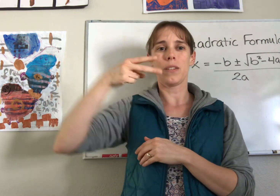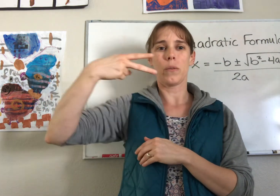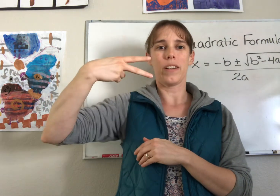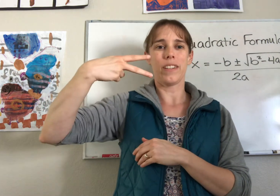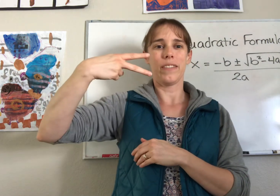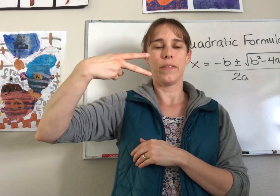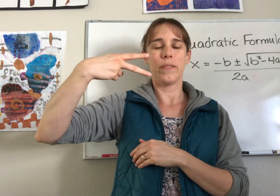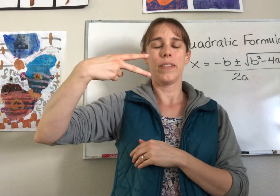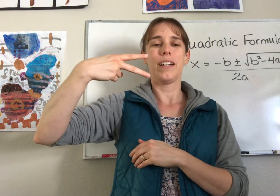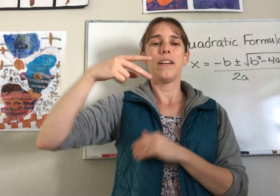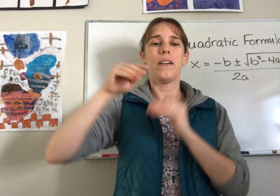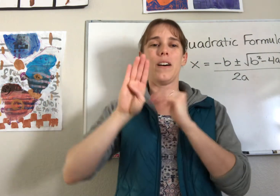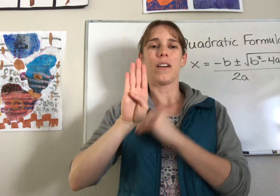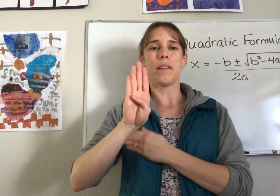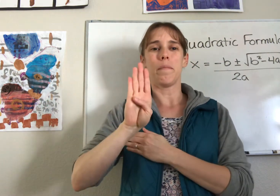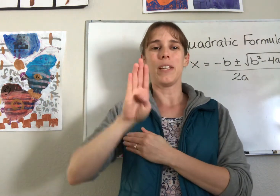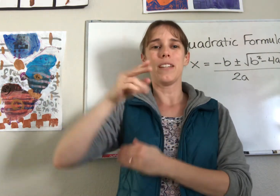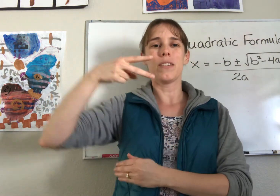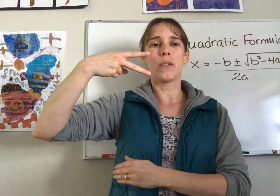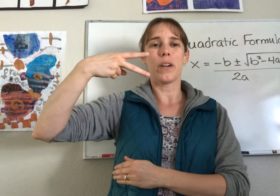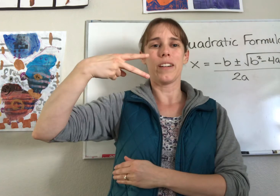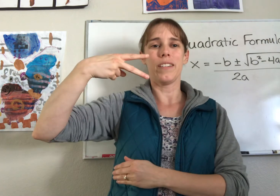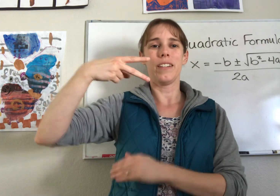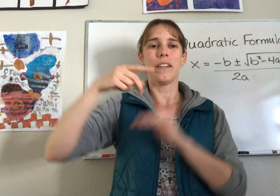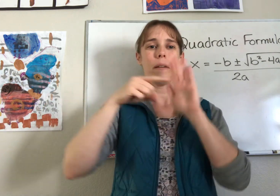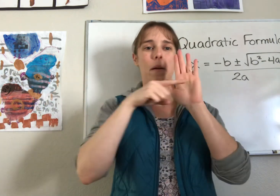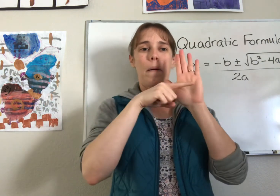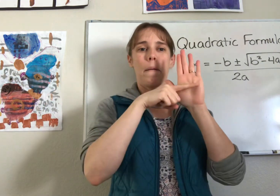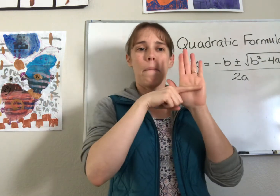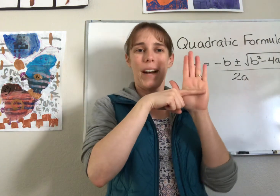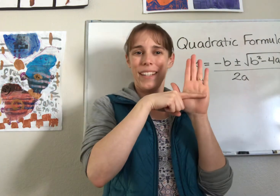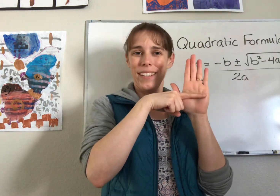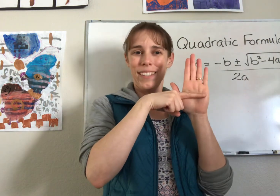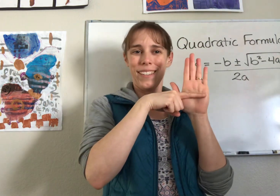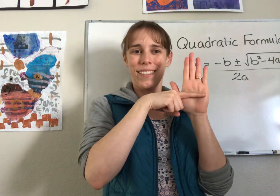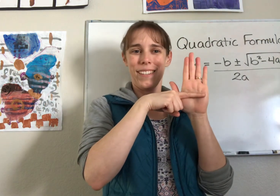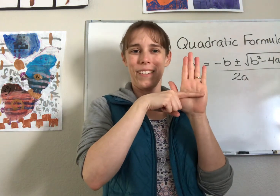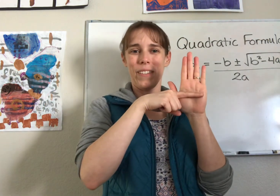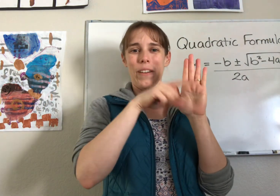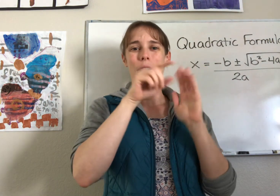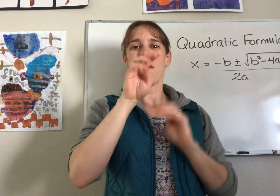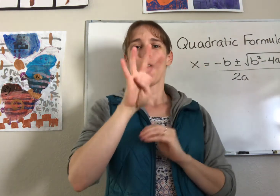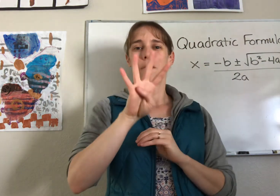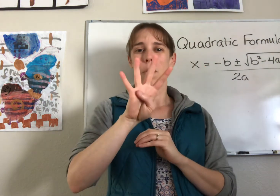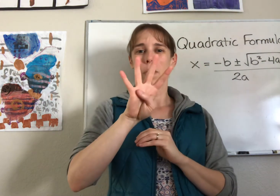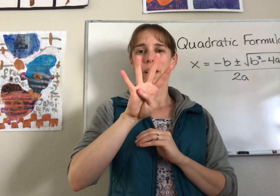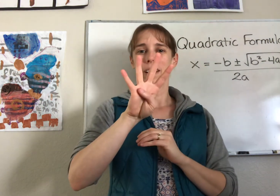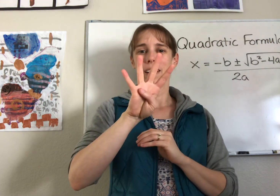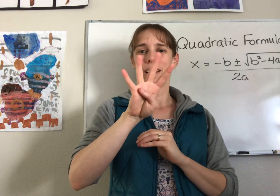squared. Okay, B squared minus 4AC.